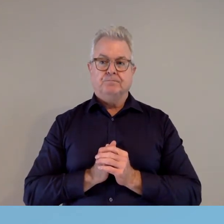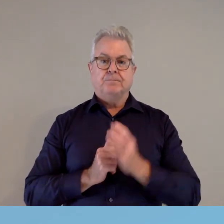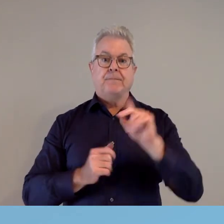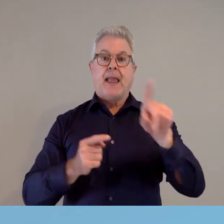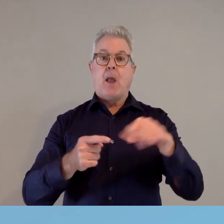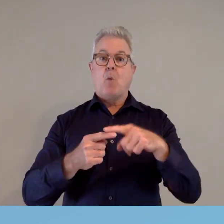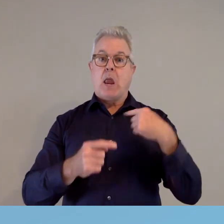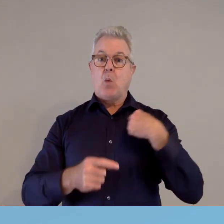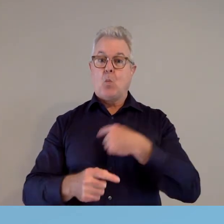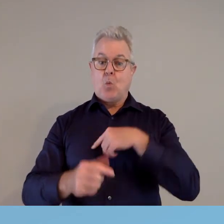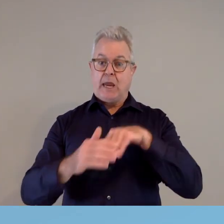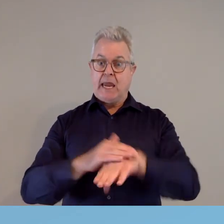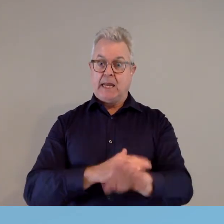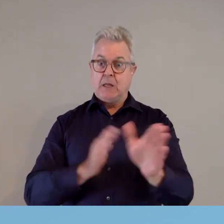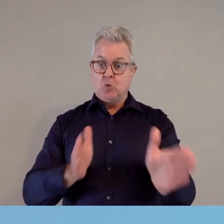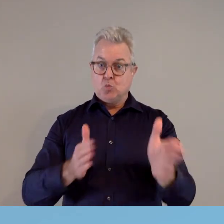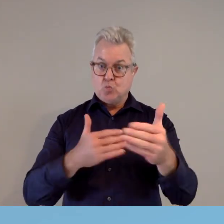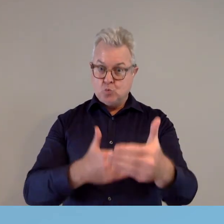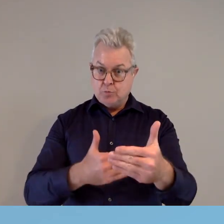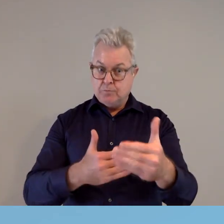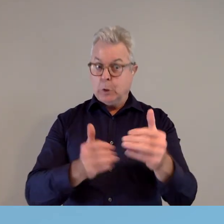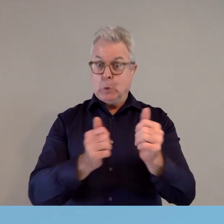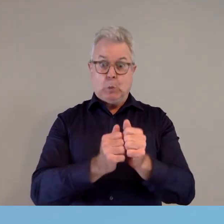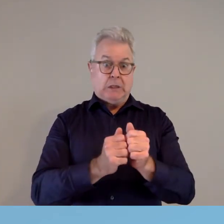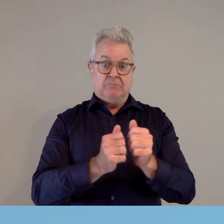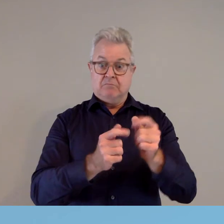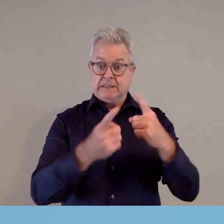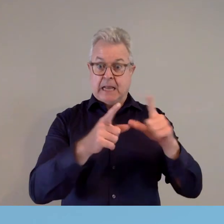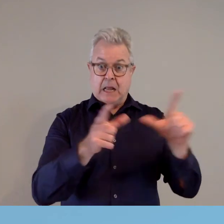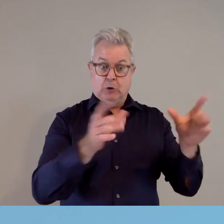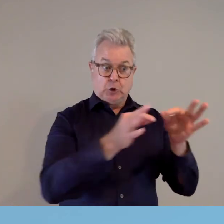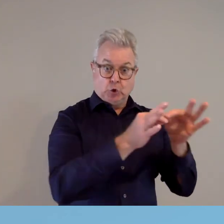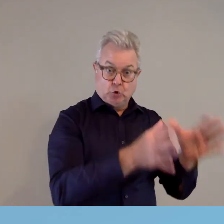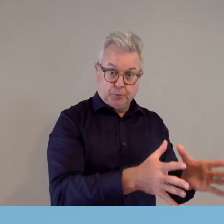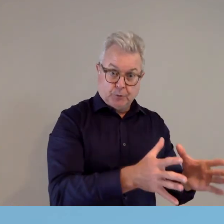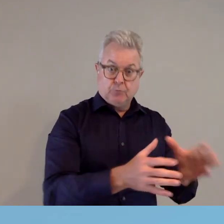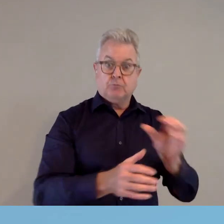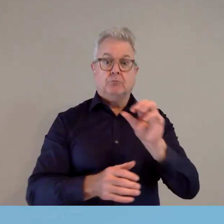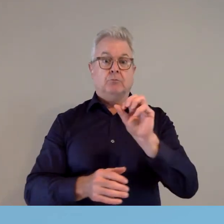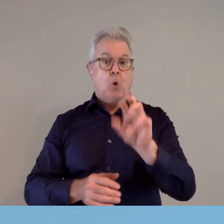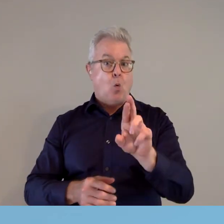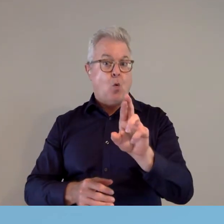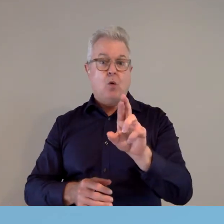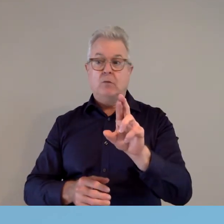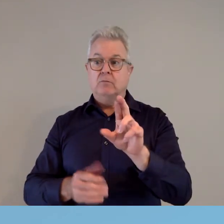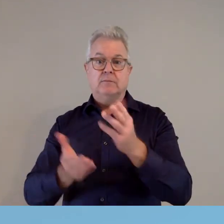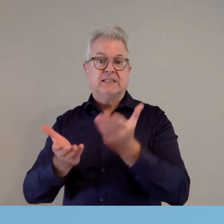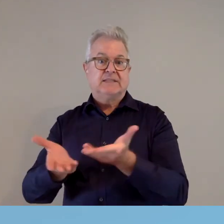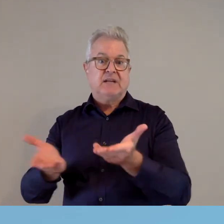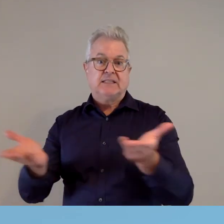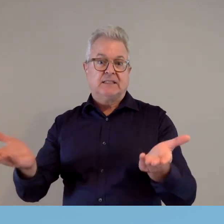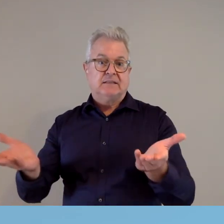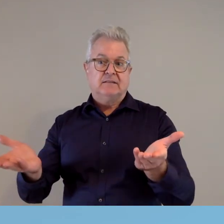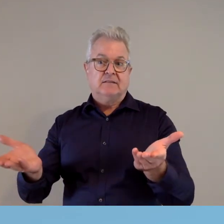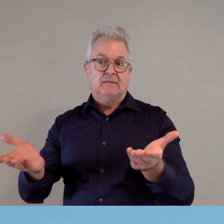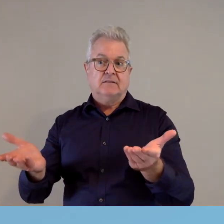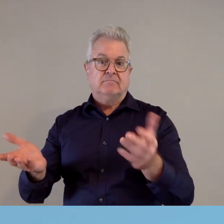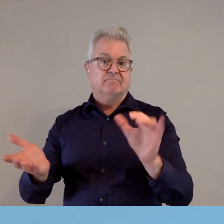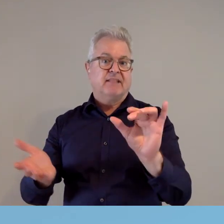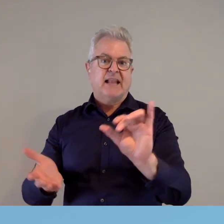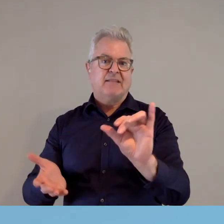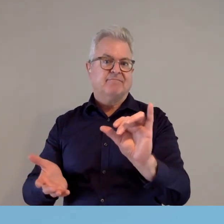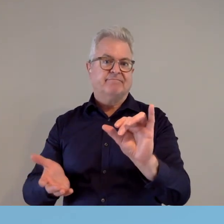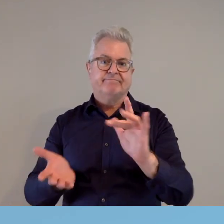And when we come into the room with an interpreter or with any assistive device,